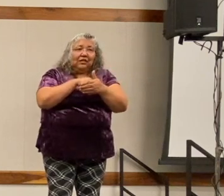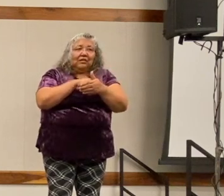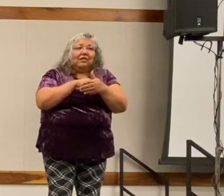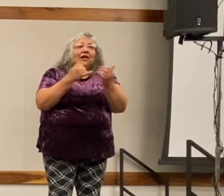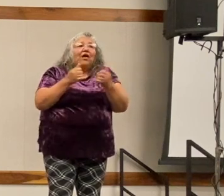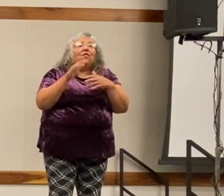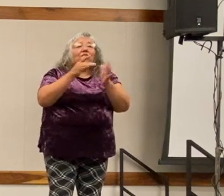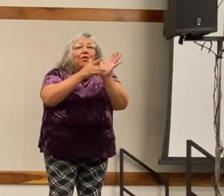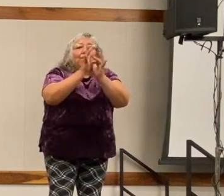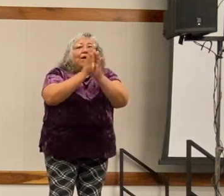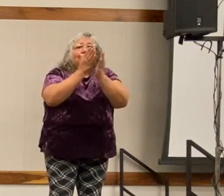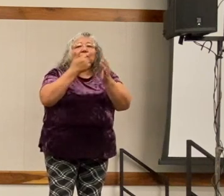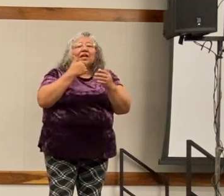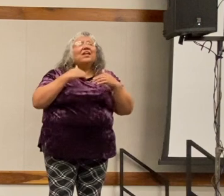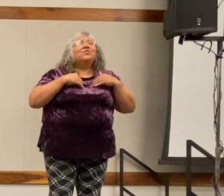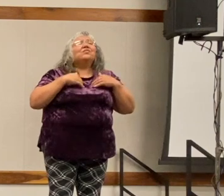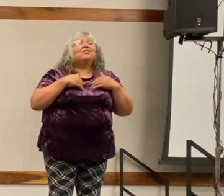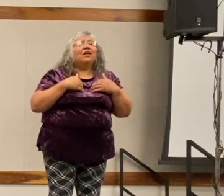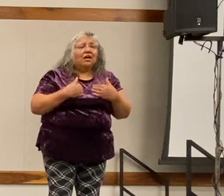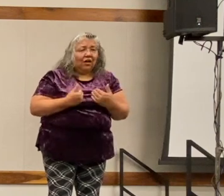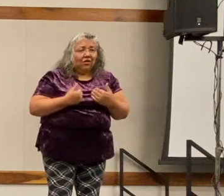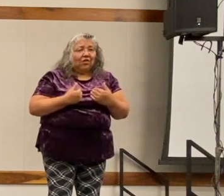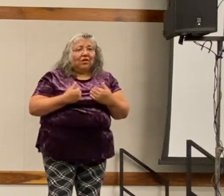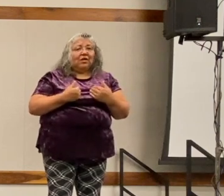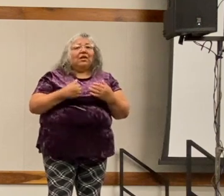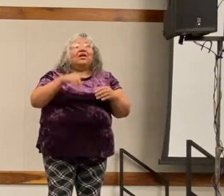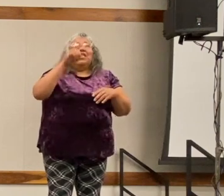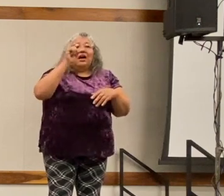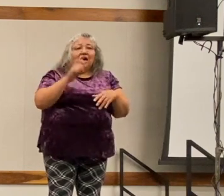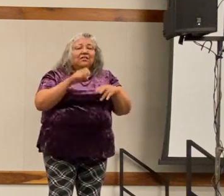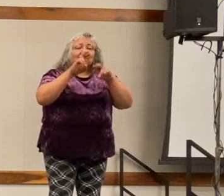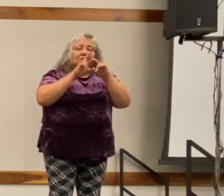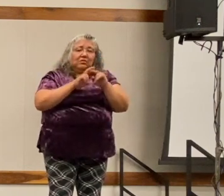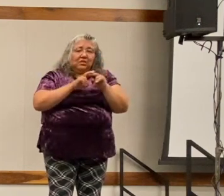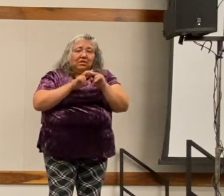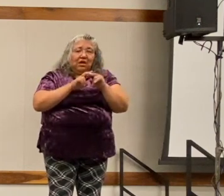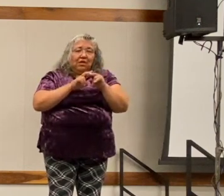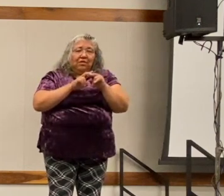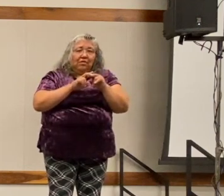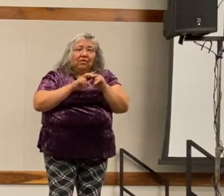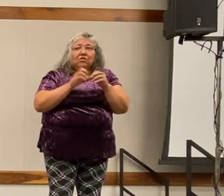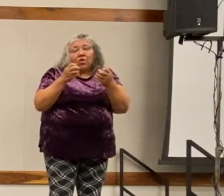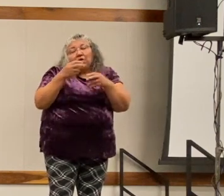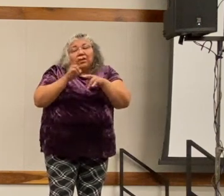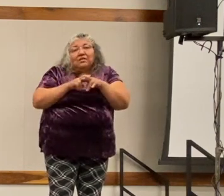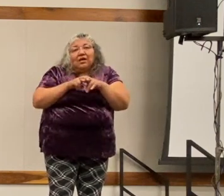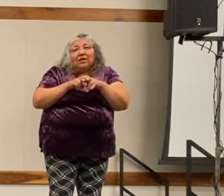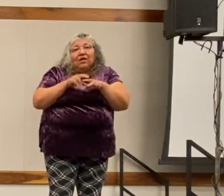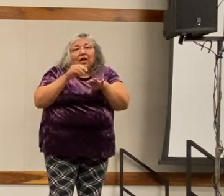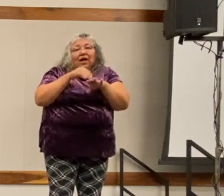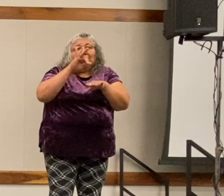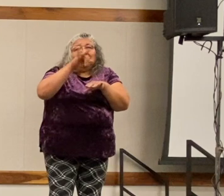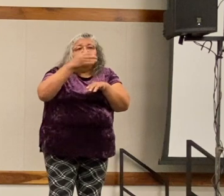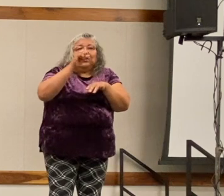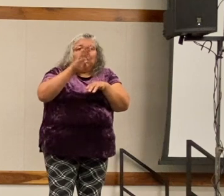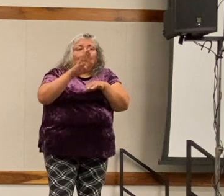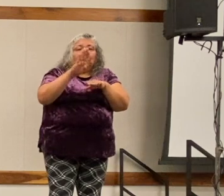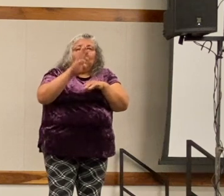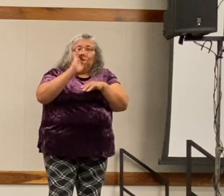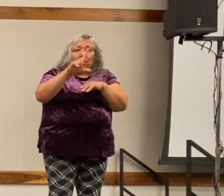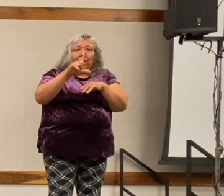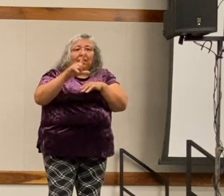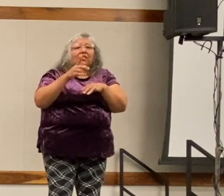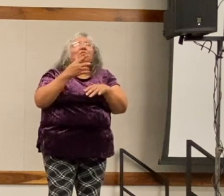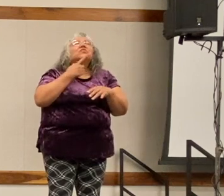Bible tells us that he was tired and that he had to sit down. So he sat down at Jacob's well and he